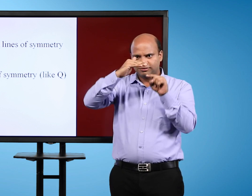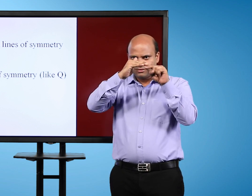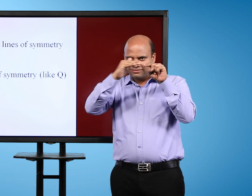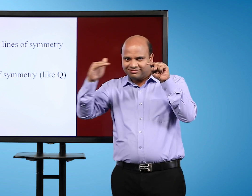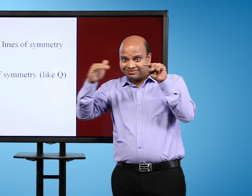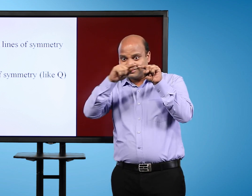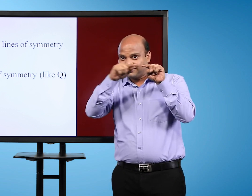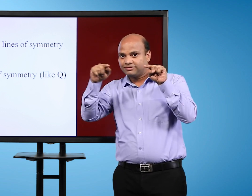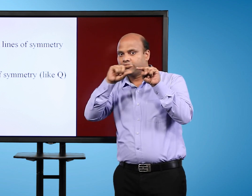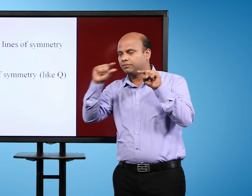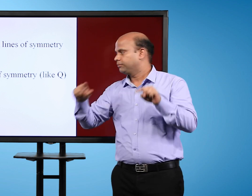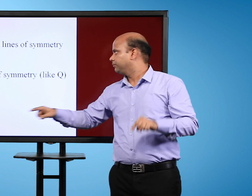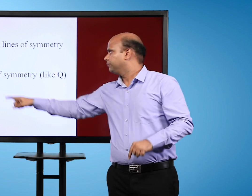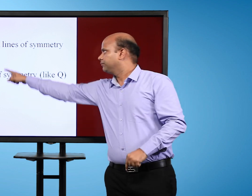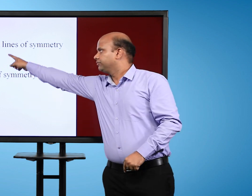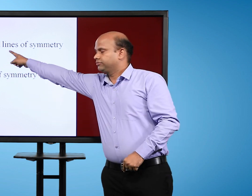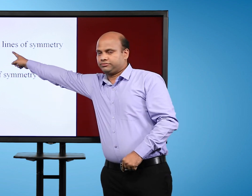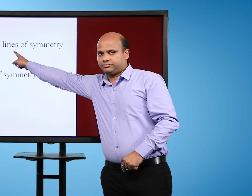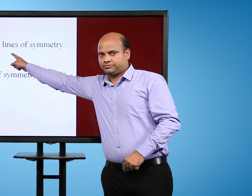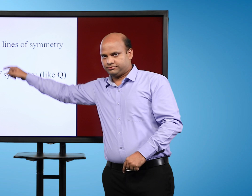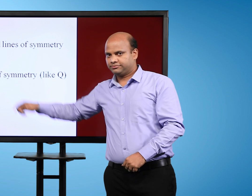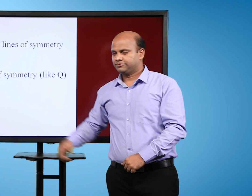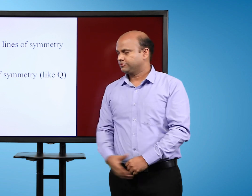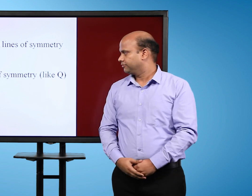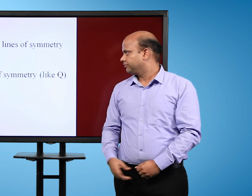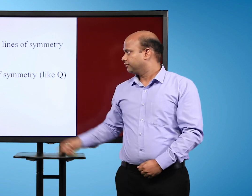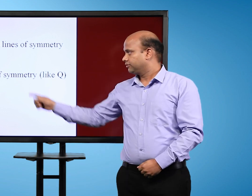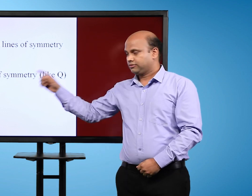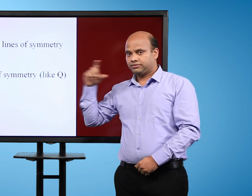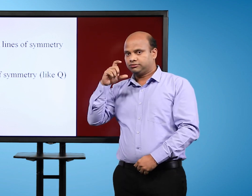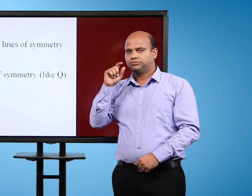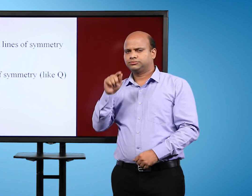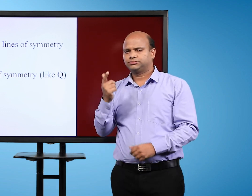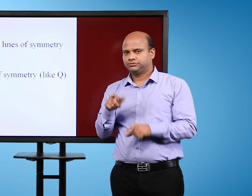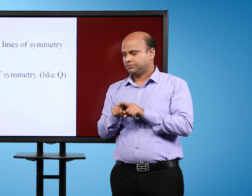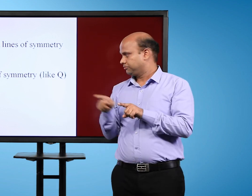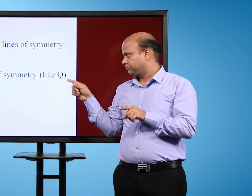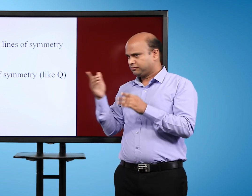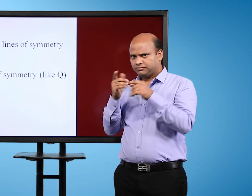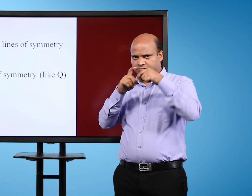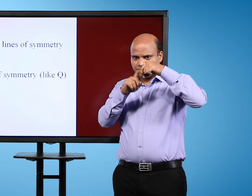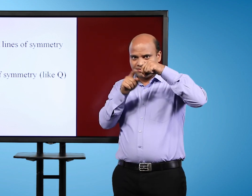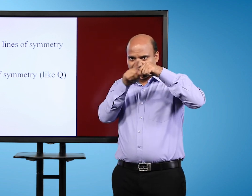like B. C. no lines of